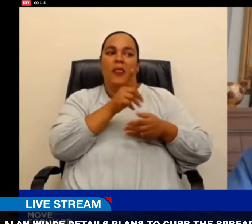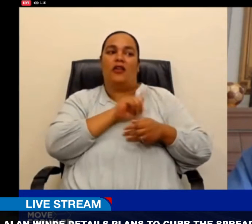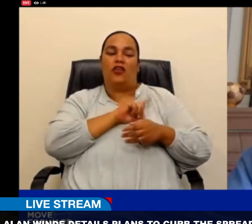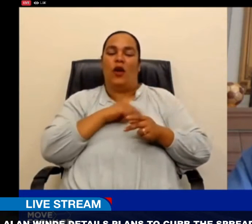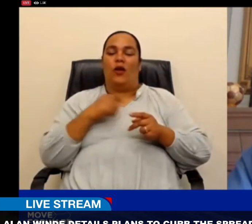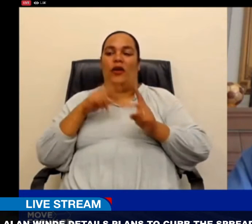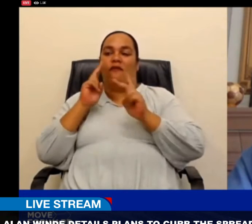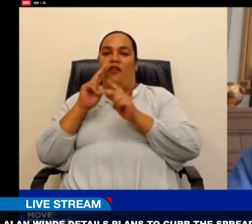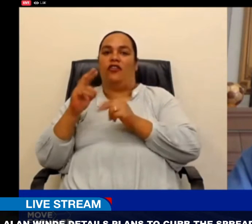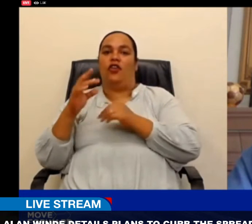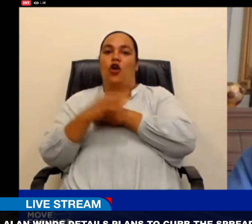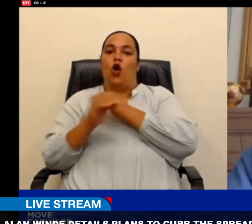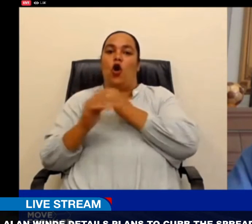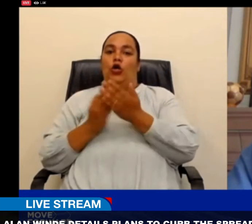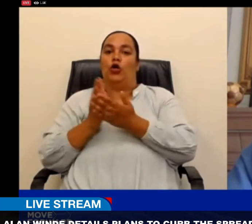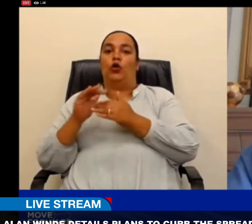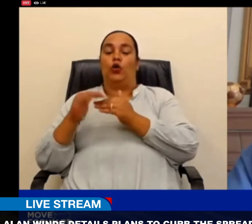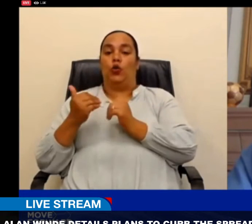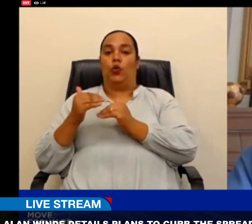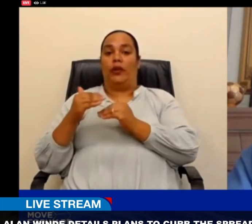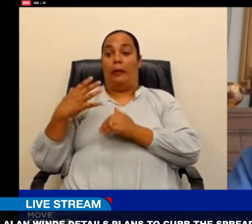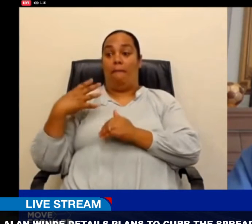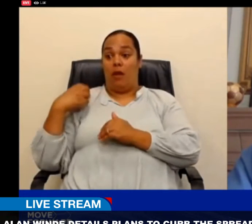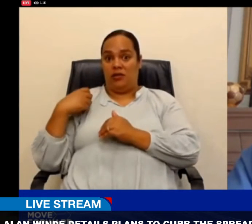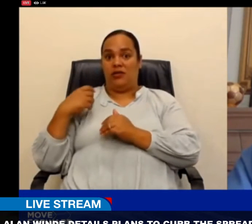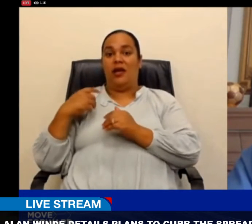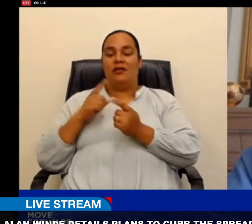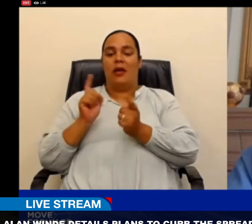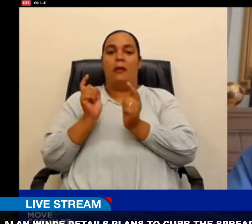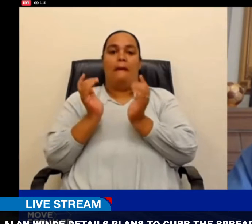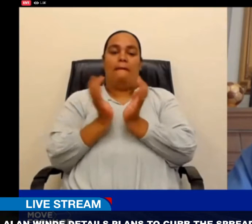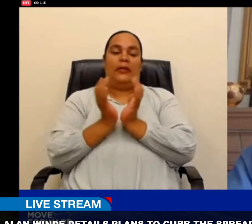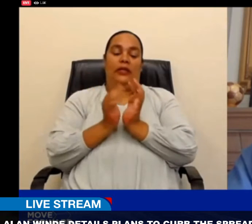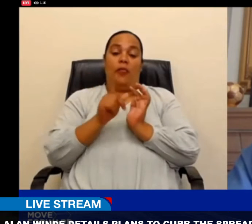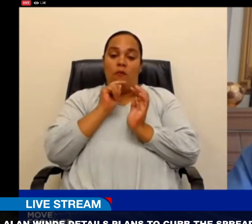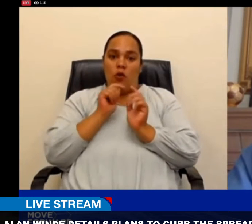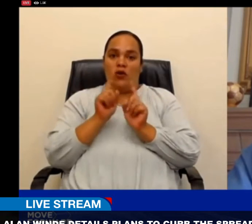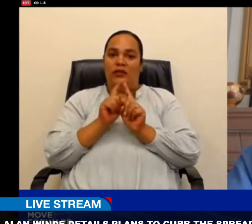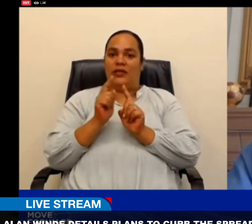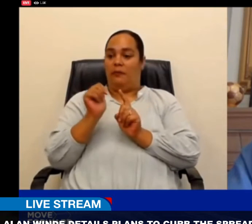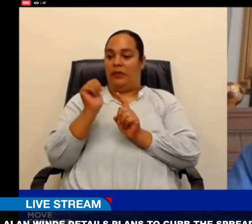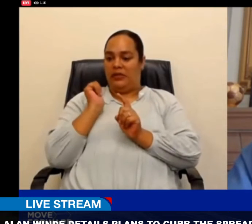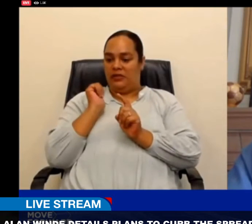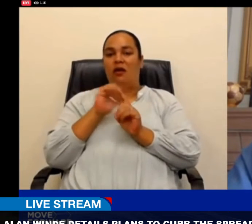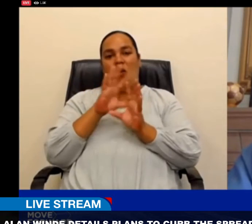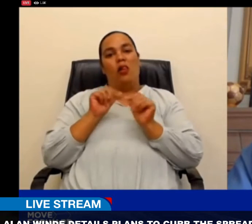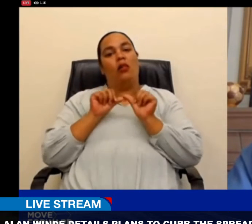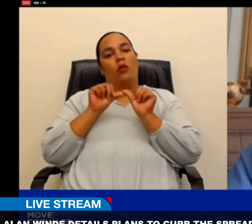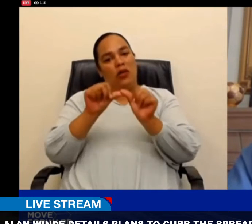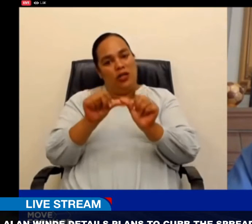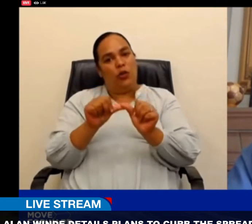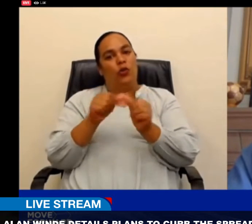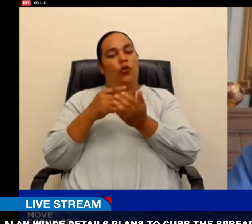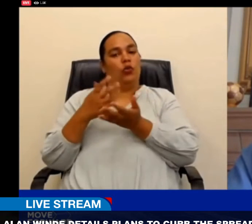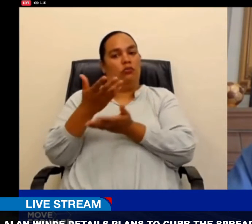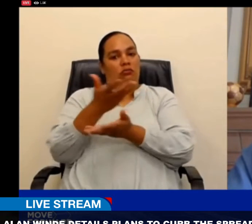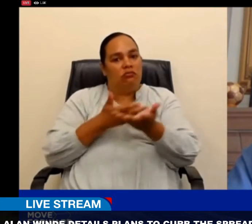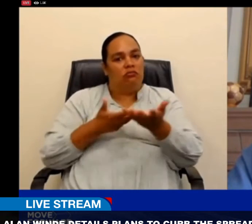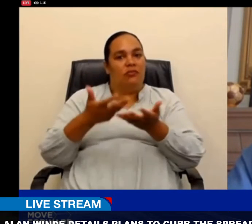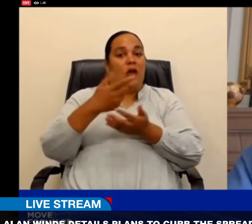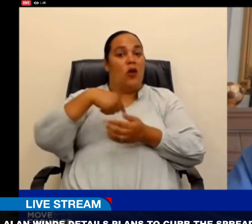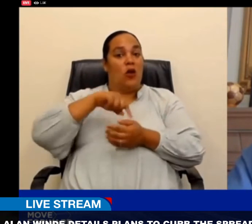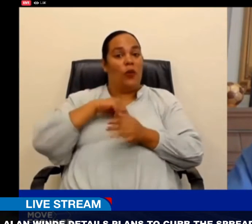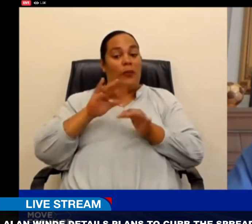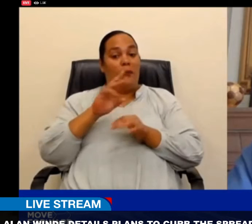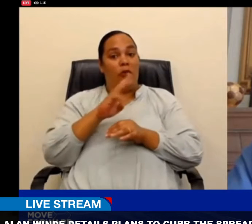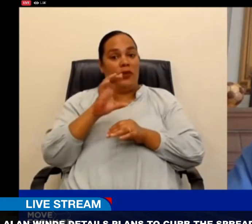route tomorrow will be with the minister, and of course our meeting this morning and yesterday. It's all continuing the consulting. We as citizens of the Western Cape